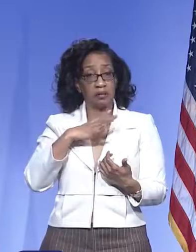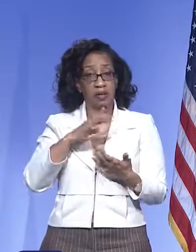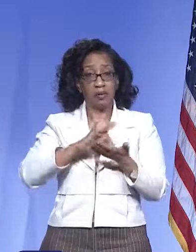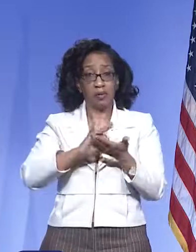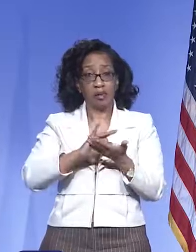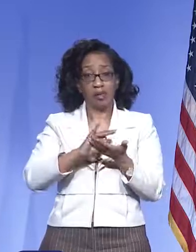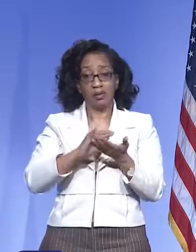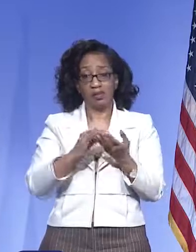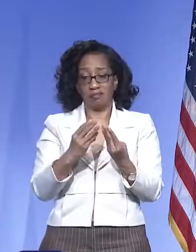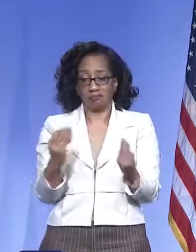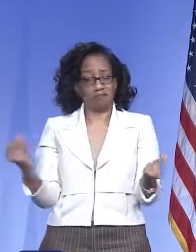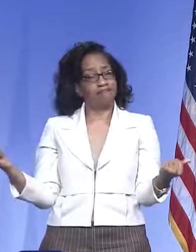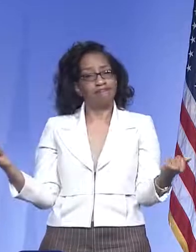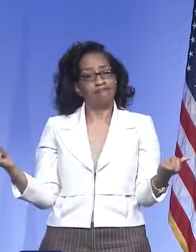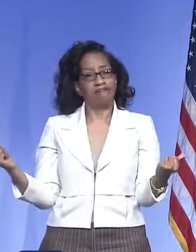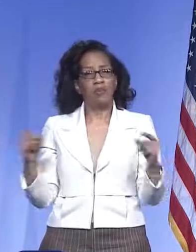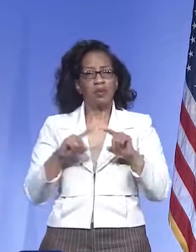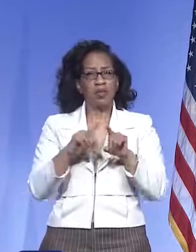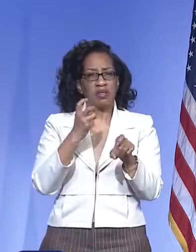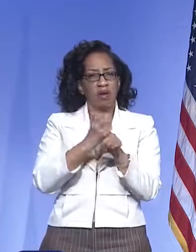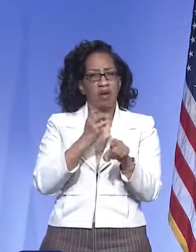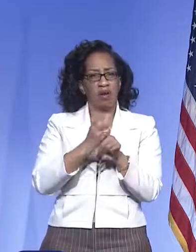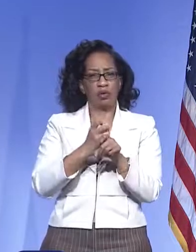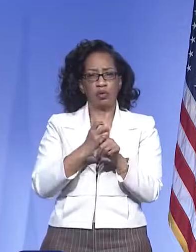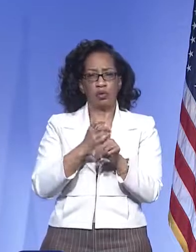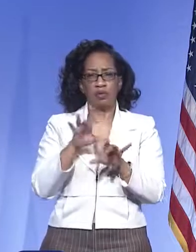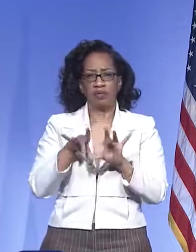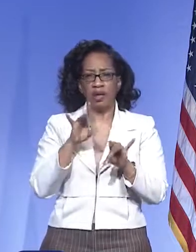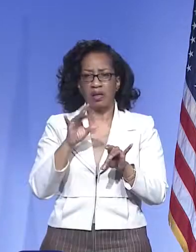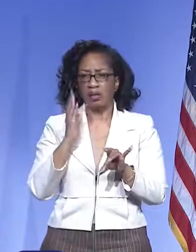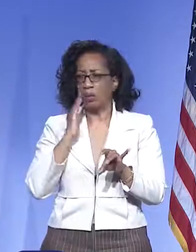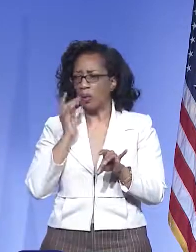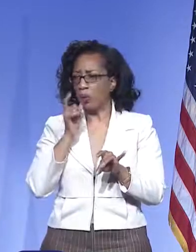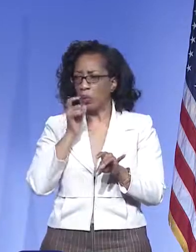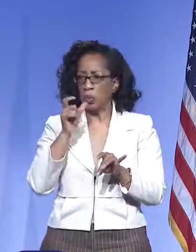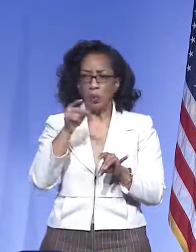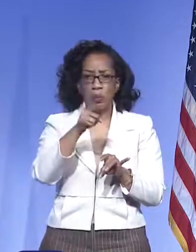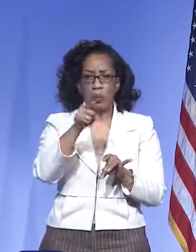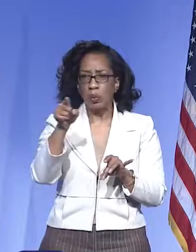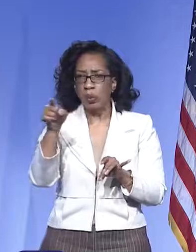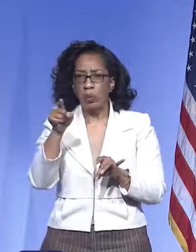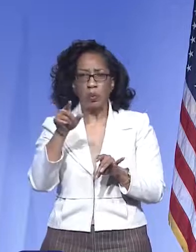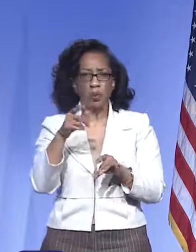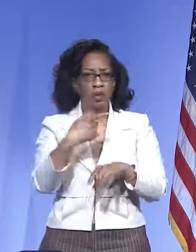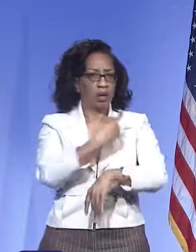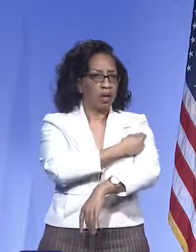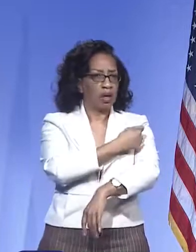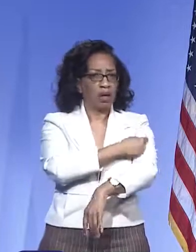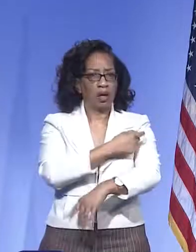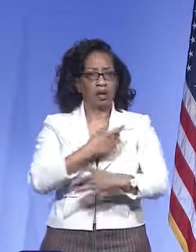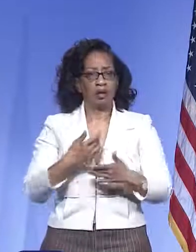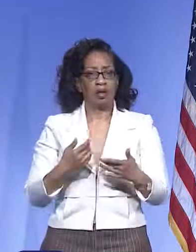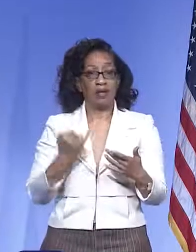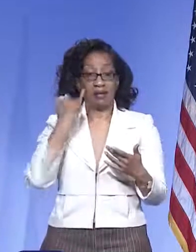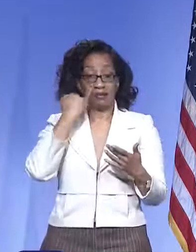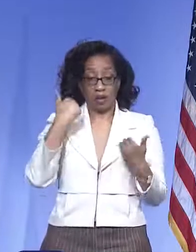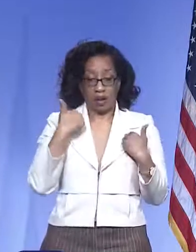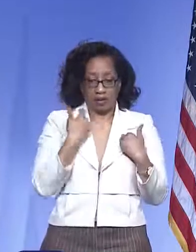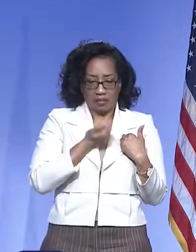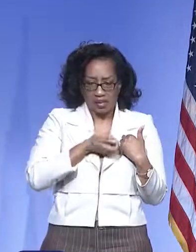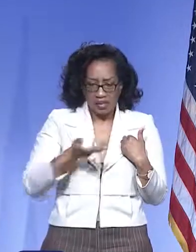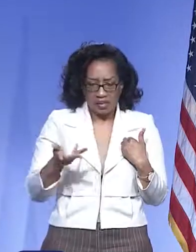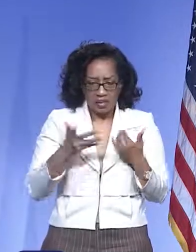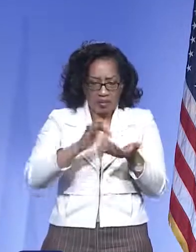tracking problem for us when you're sitting on a significant number of doses and you